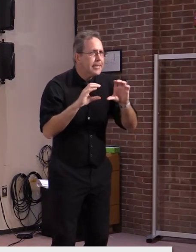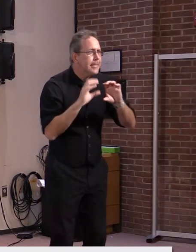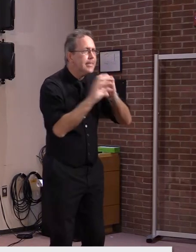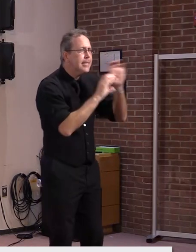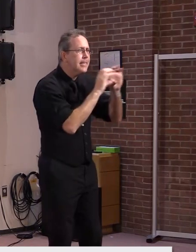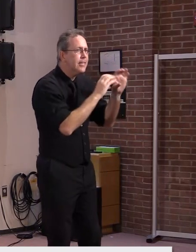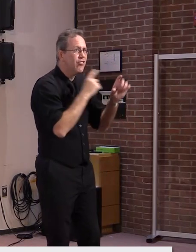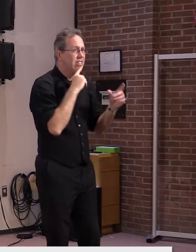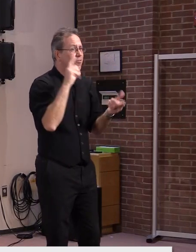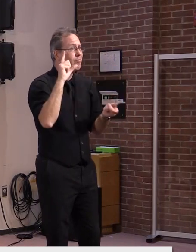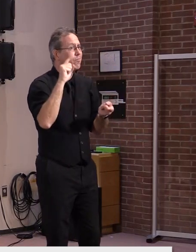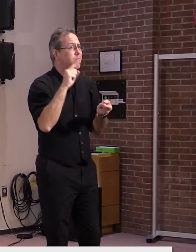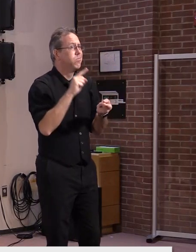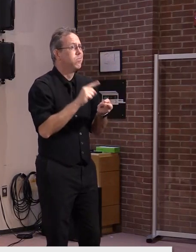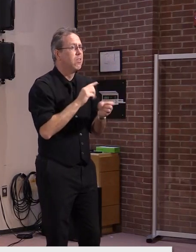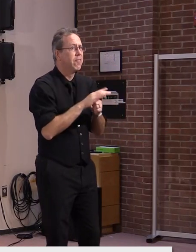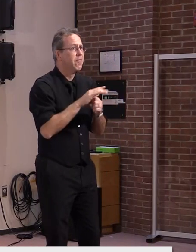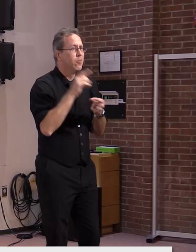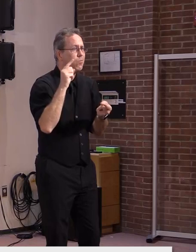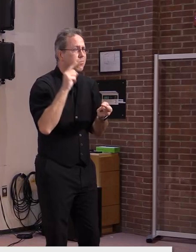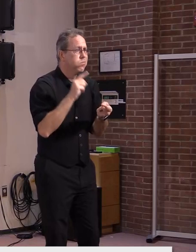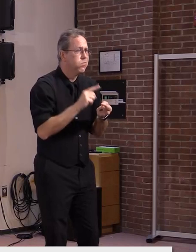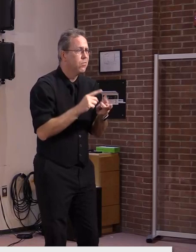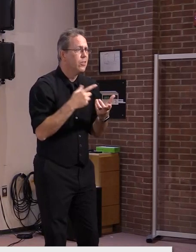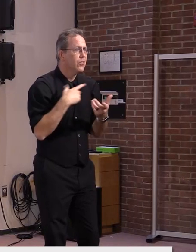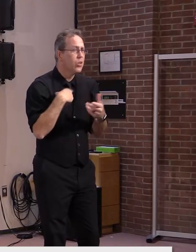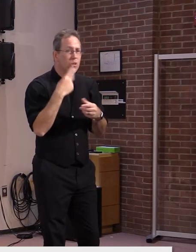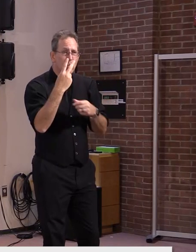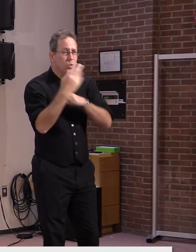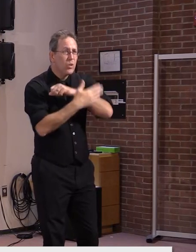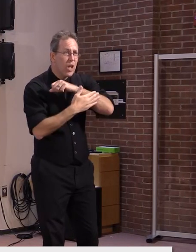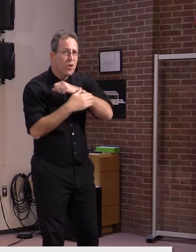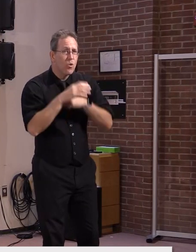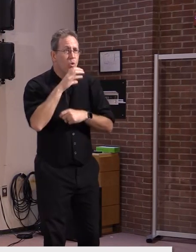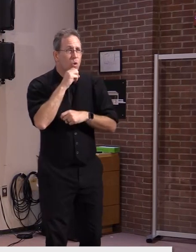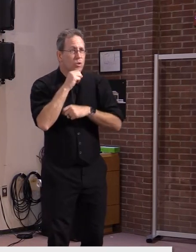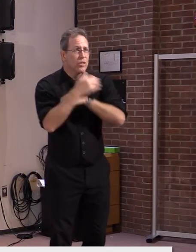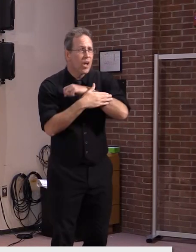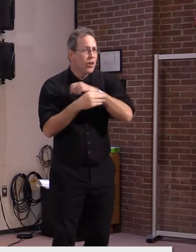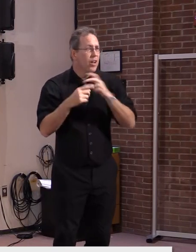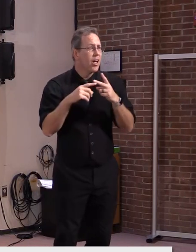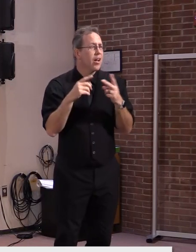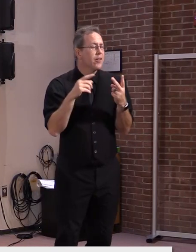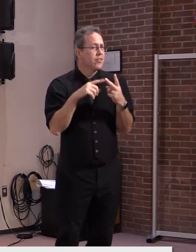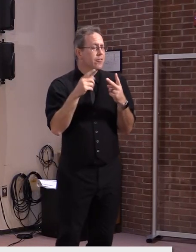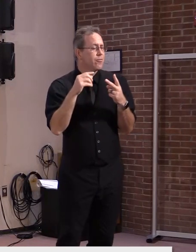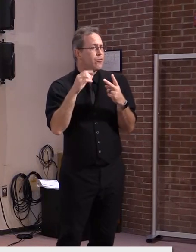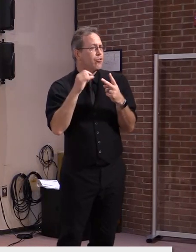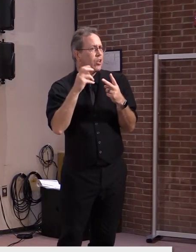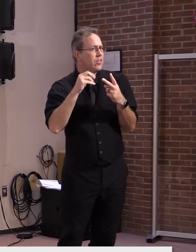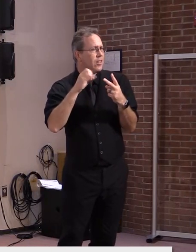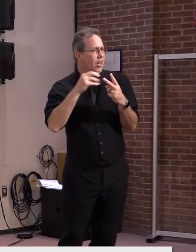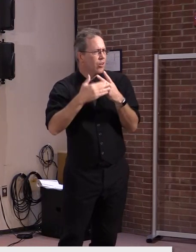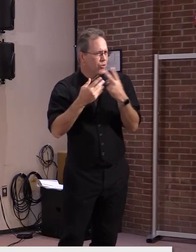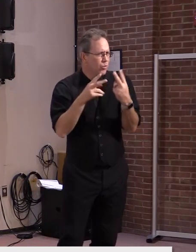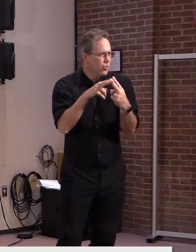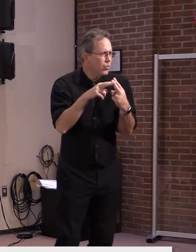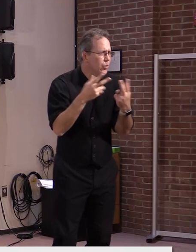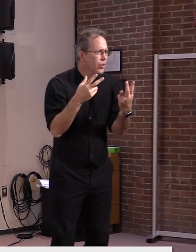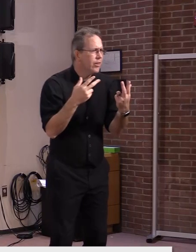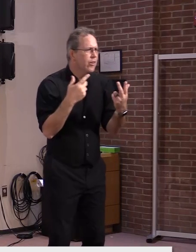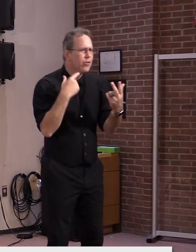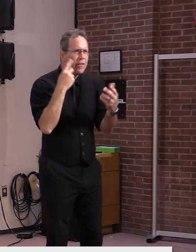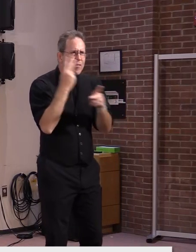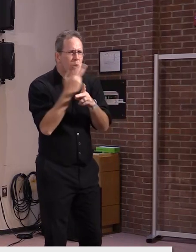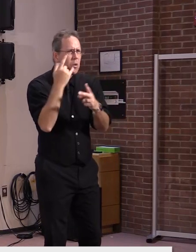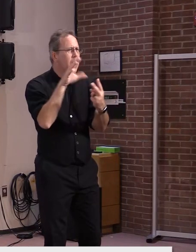been deployed specifically, I'll have to follow up on with you on that. I am not aware that we have any